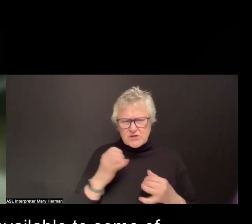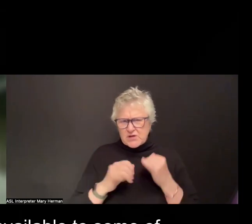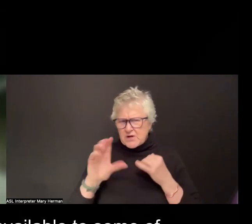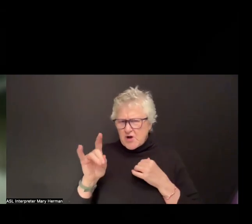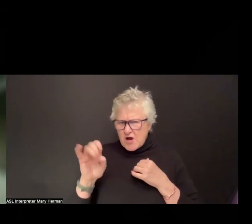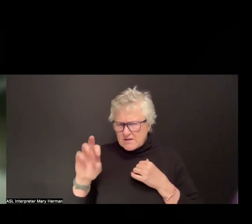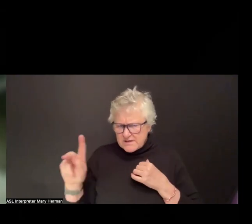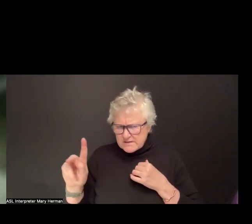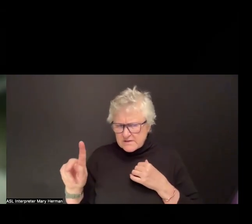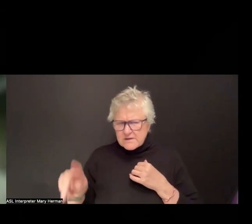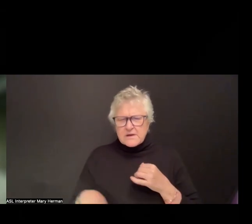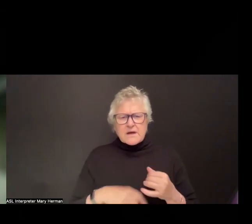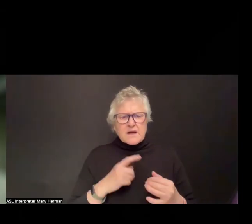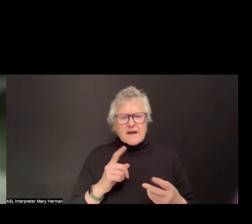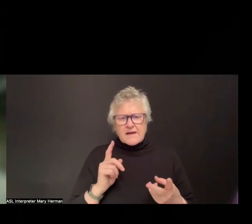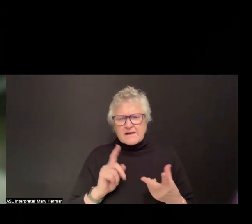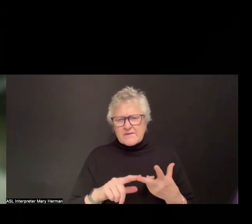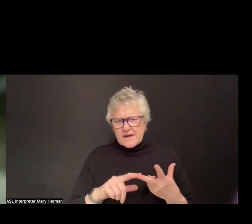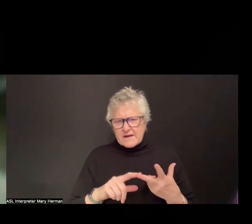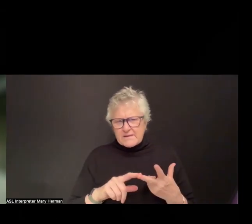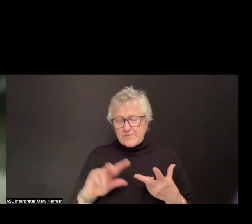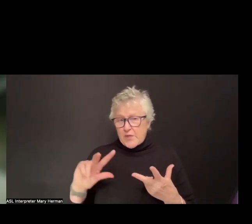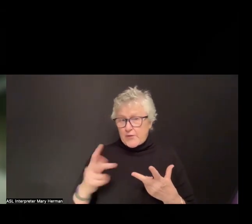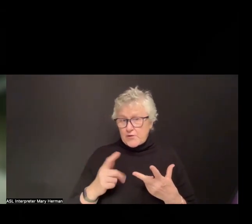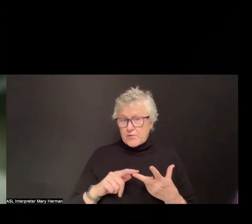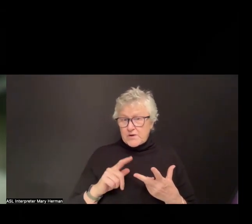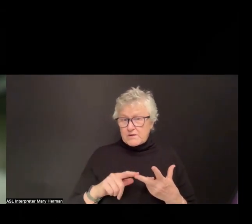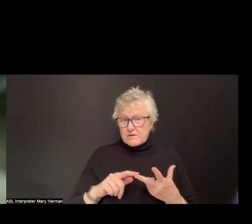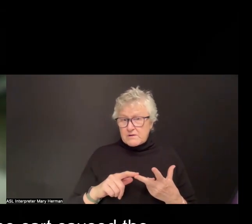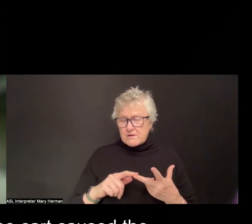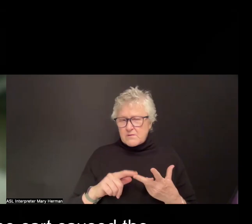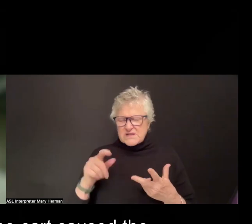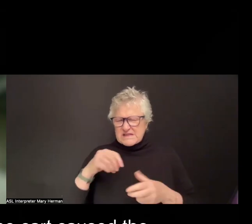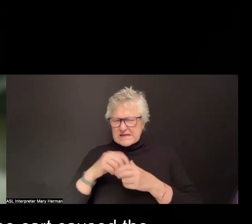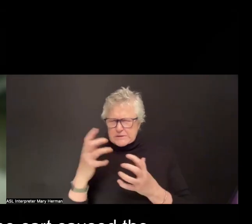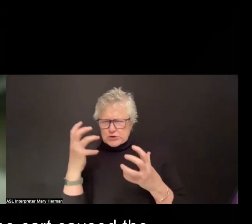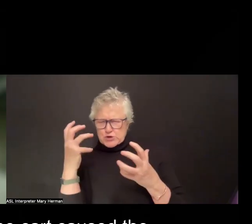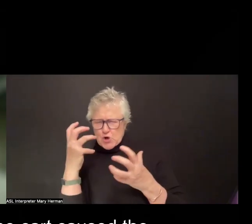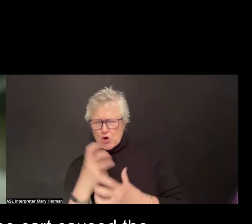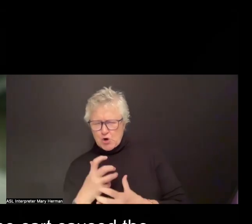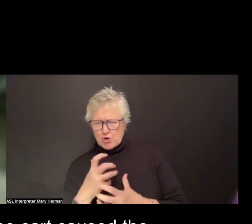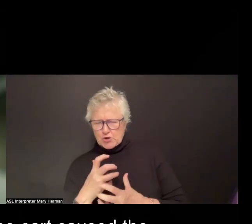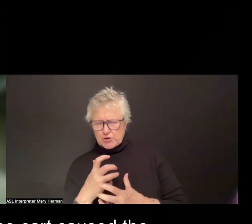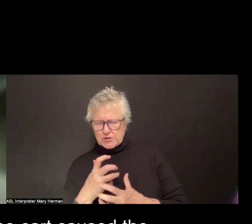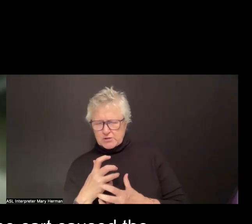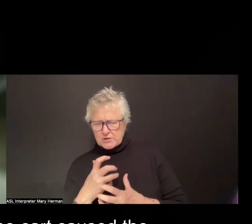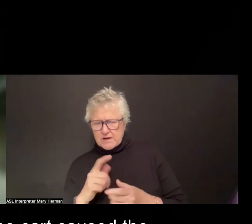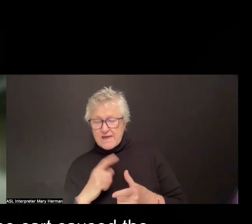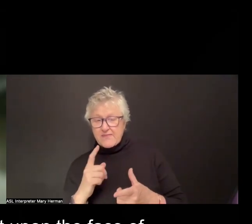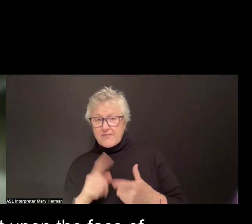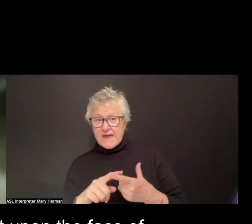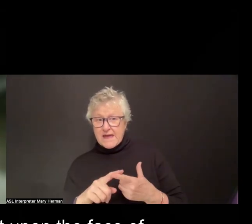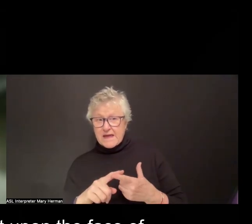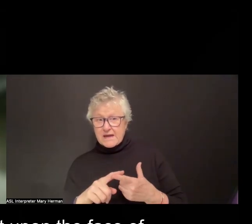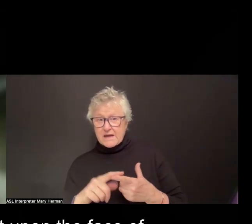us sinners. The 3rd man was swathed in shadow. Then a rock of the cart caused the shadows within to move, and at last